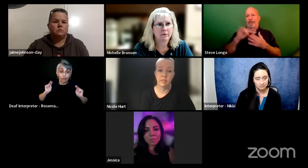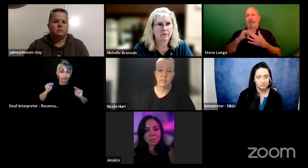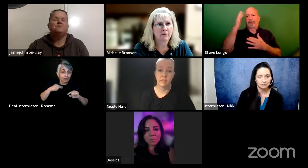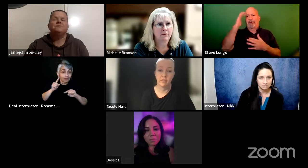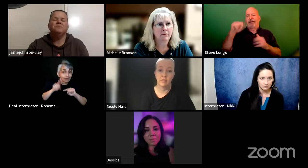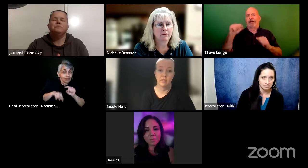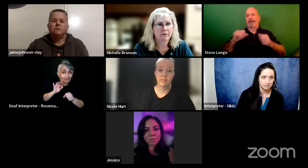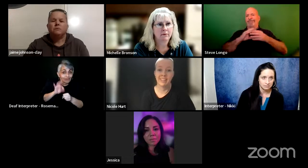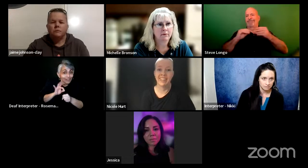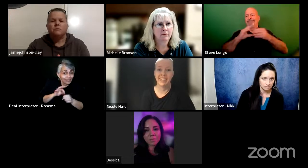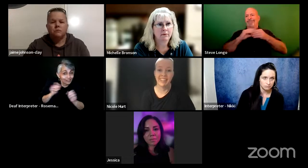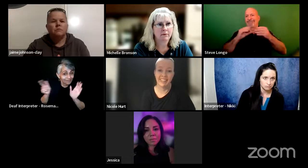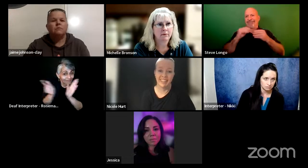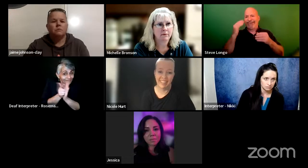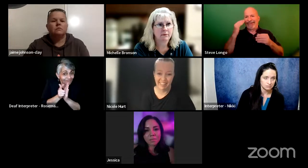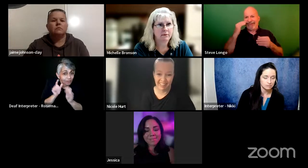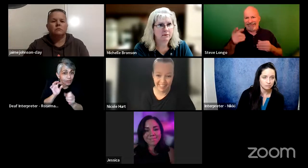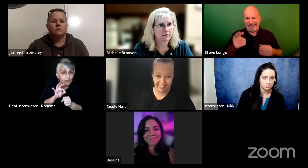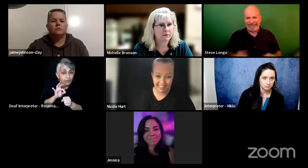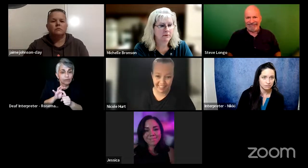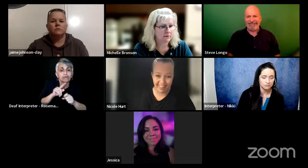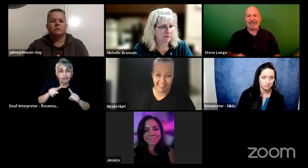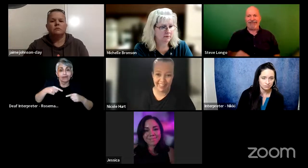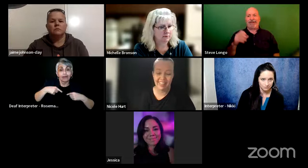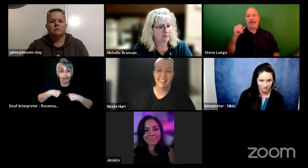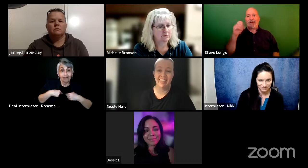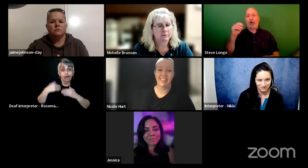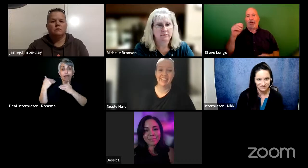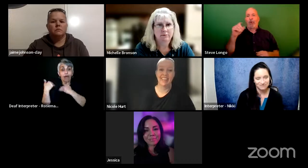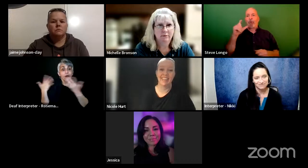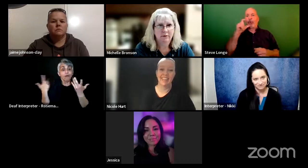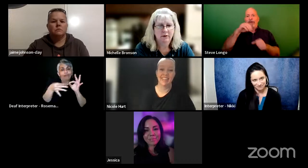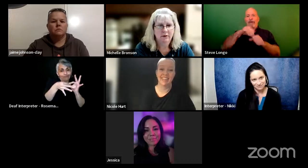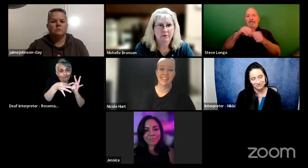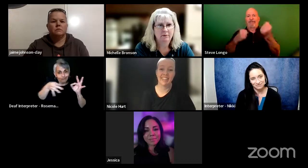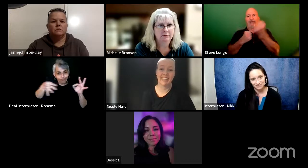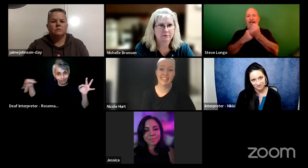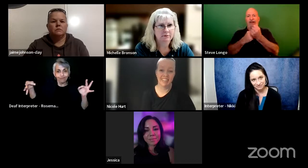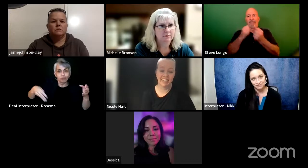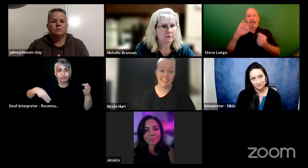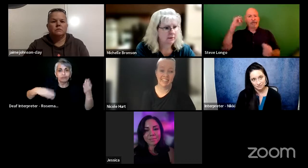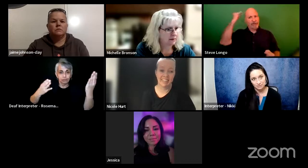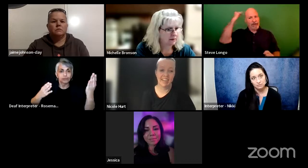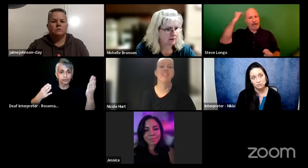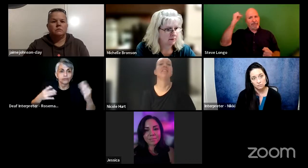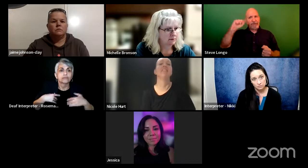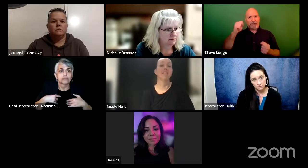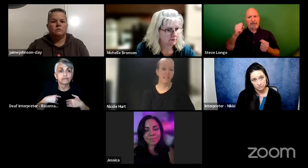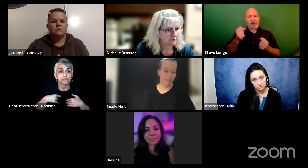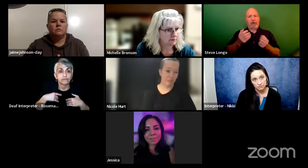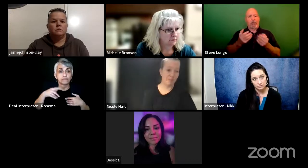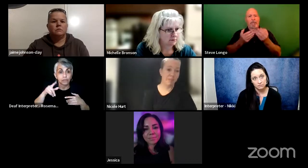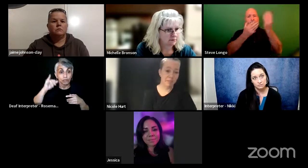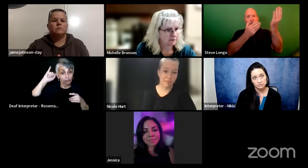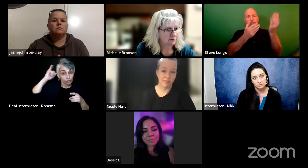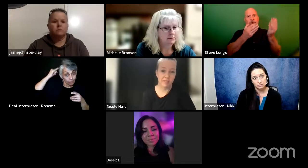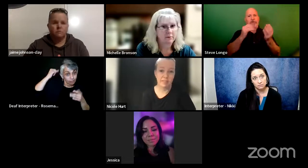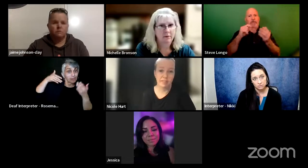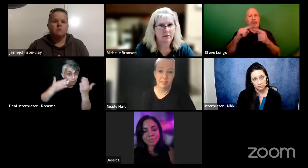As president, I am a neutral individual. I cannot cast a vote. So all in